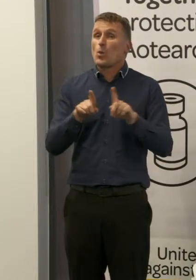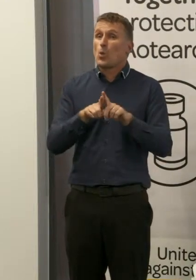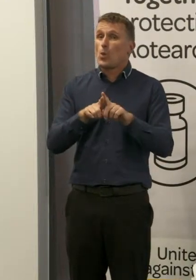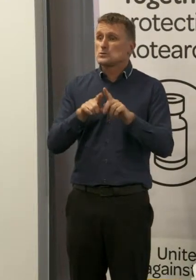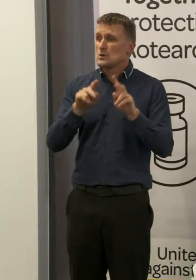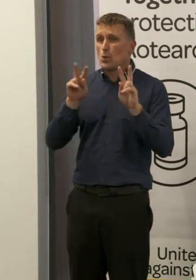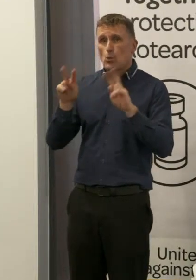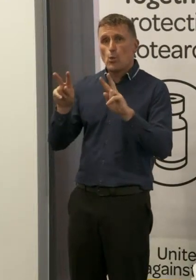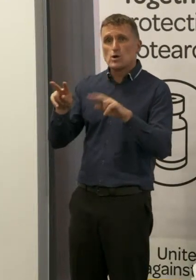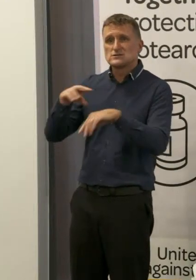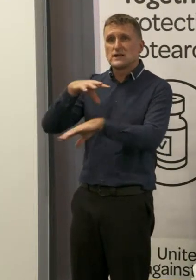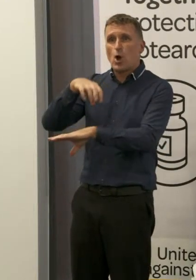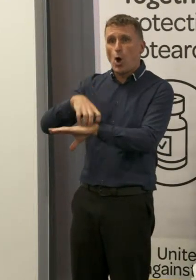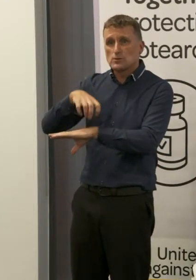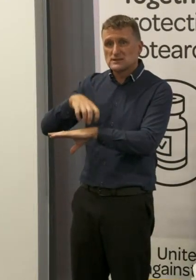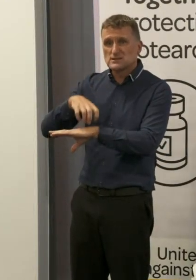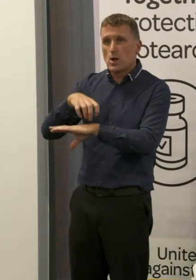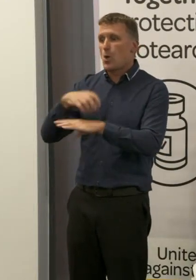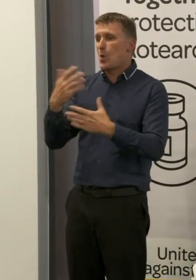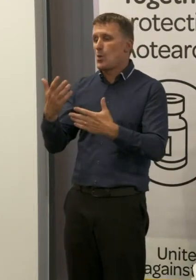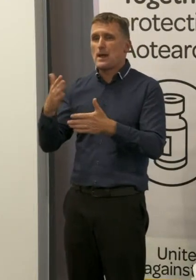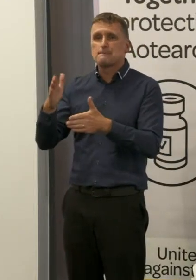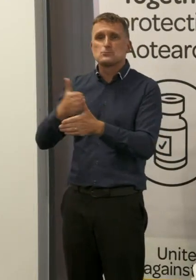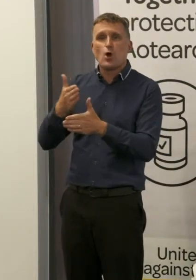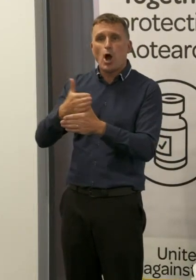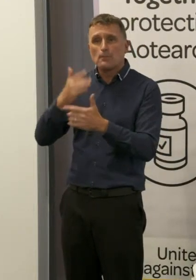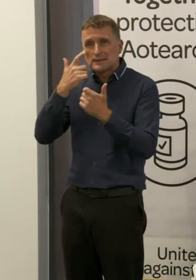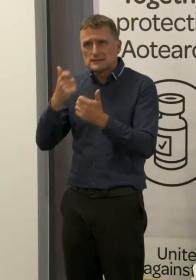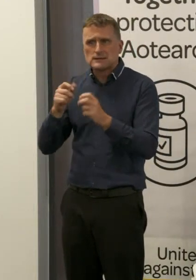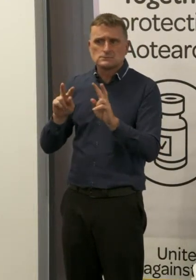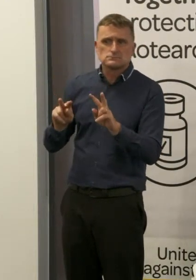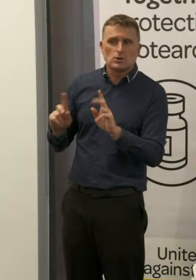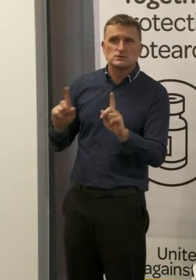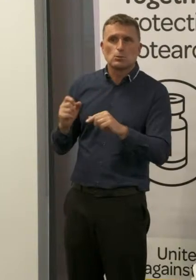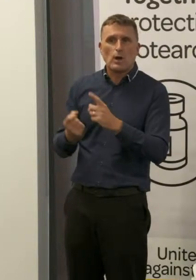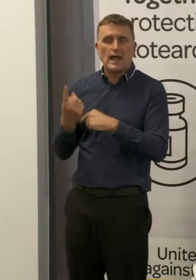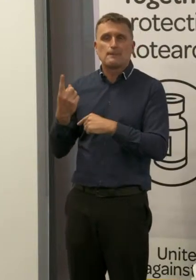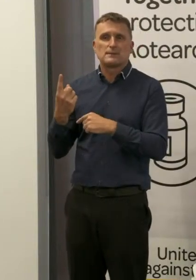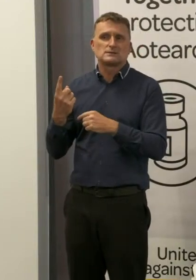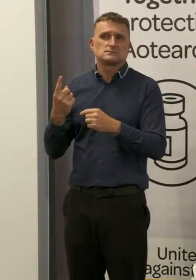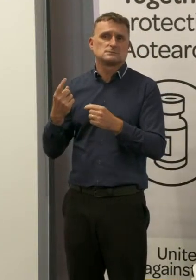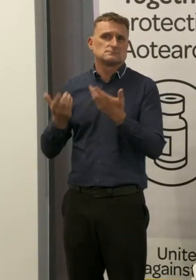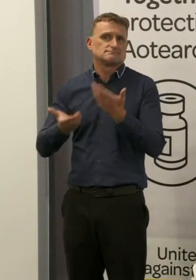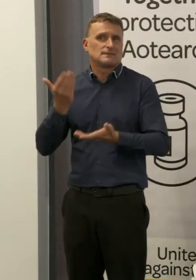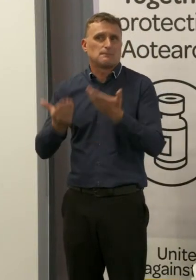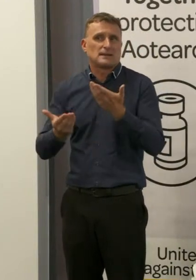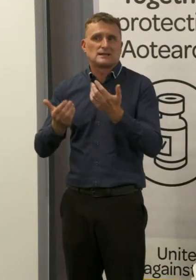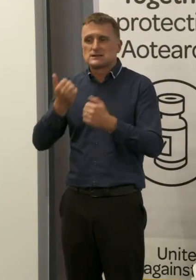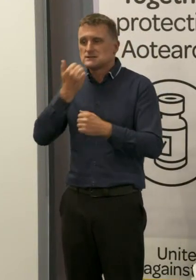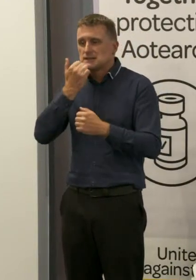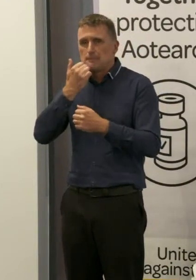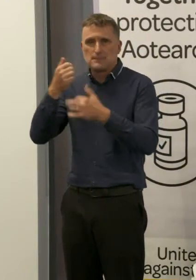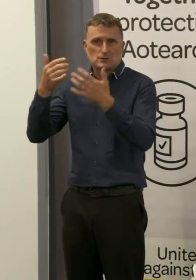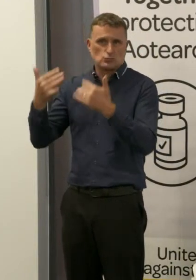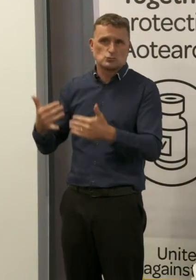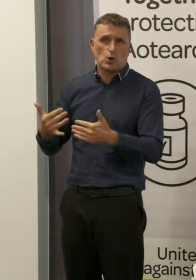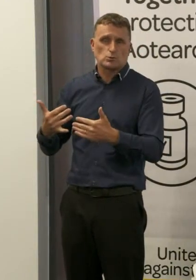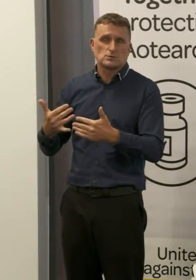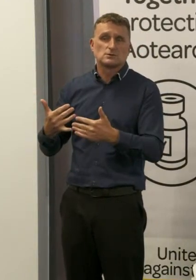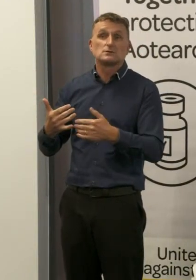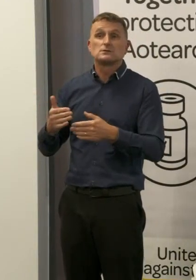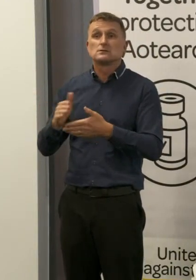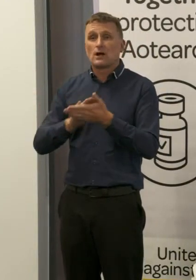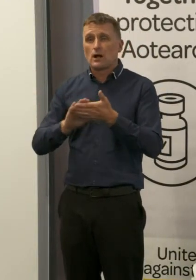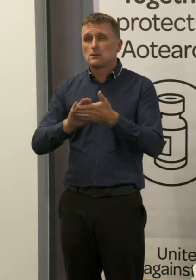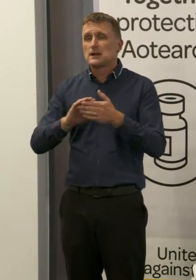hospital and primary care capacity, and the caseload is clearly important. Indicatively, it would be